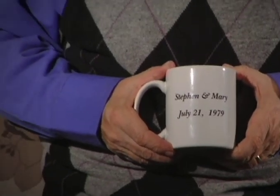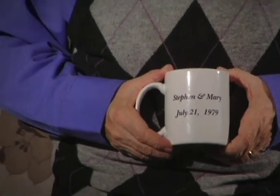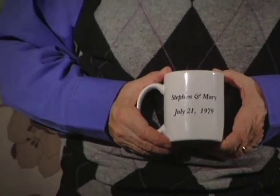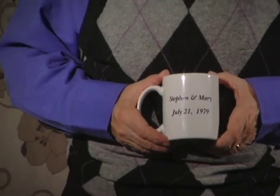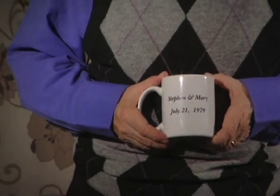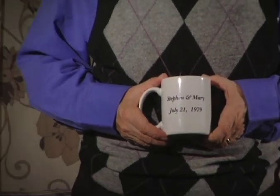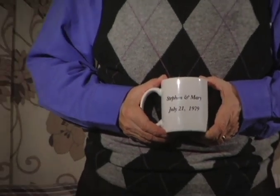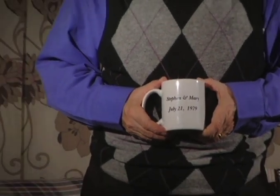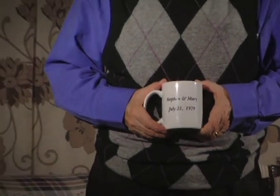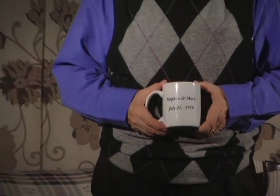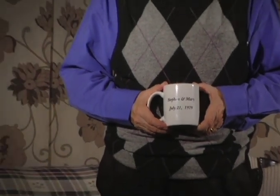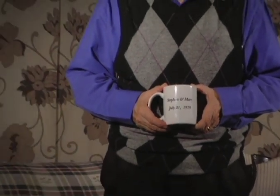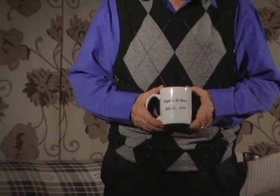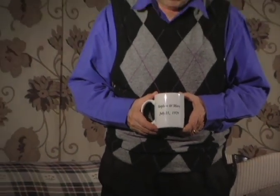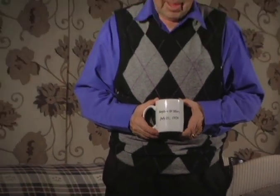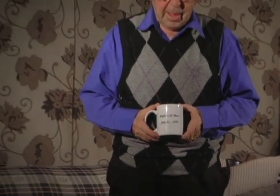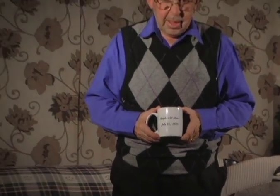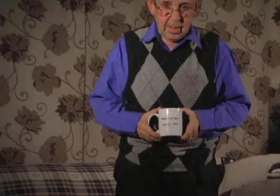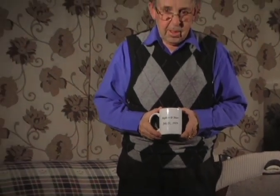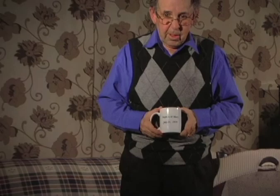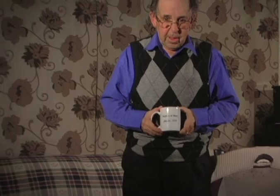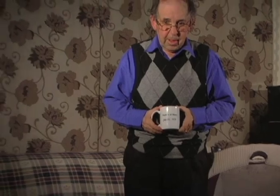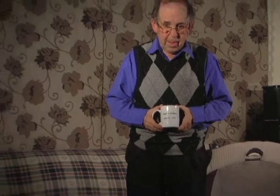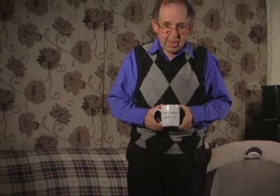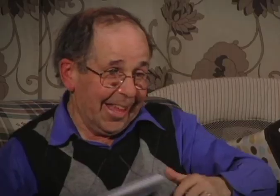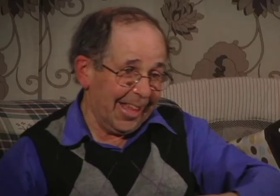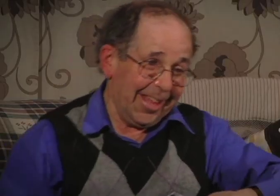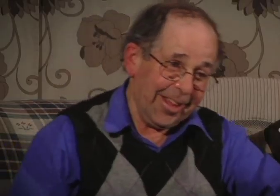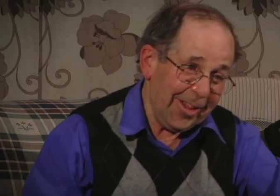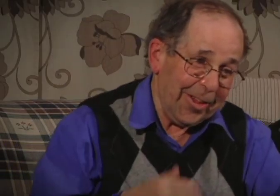This July we will be married for 30 years, but we have no children.